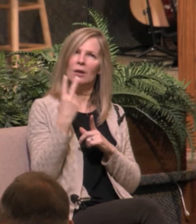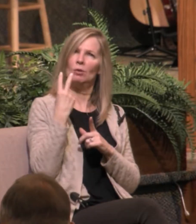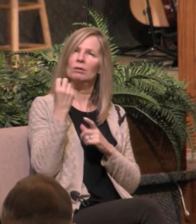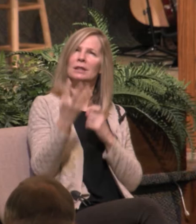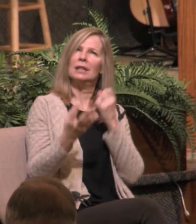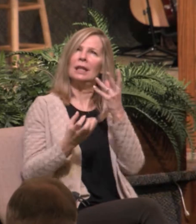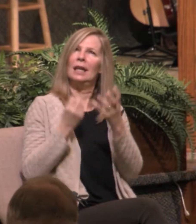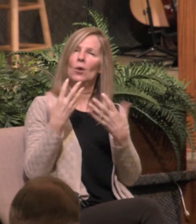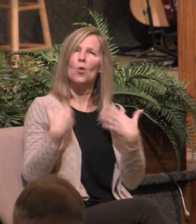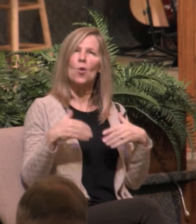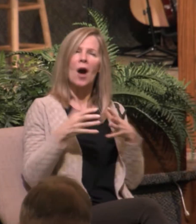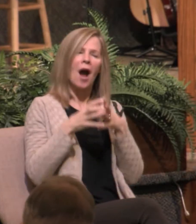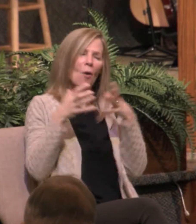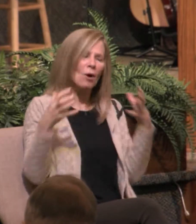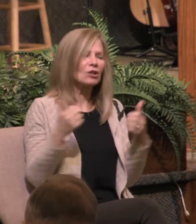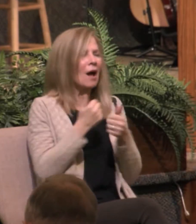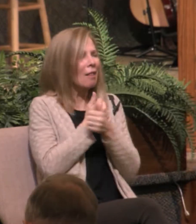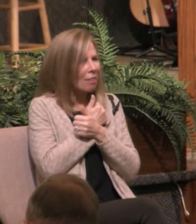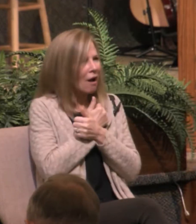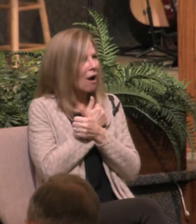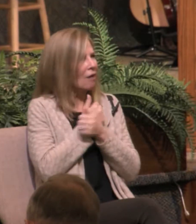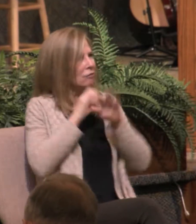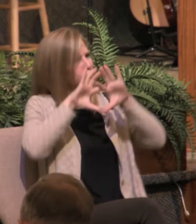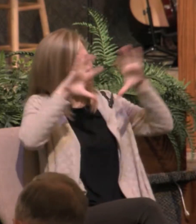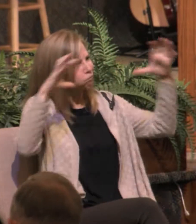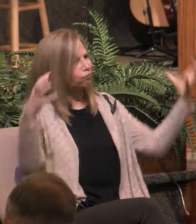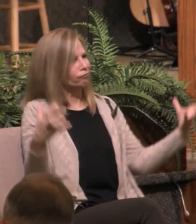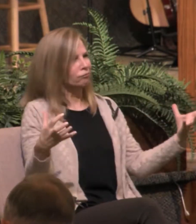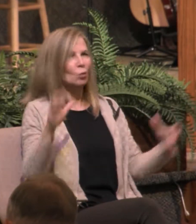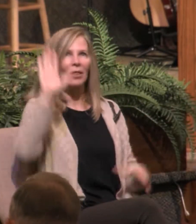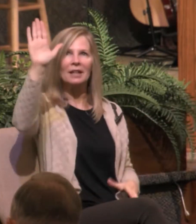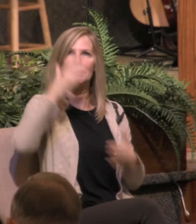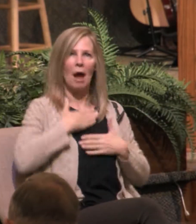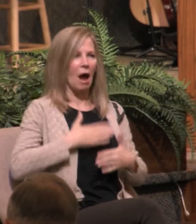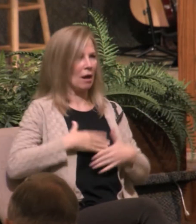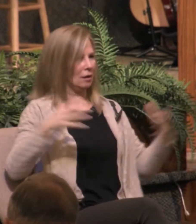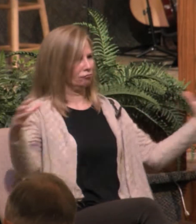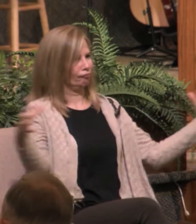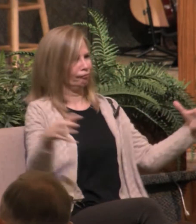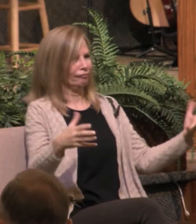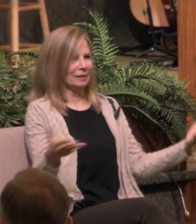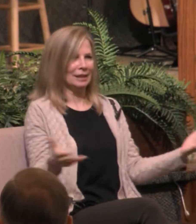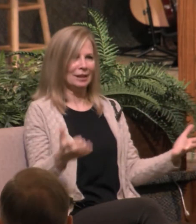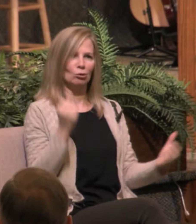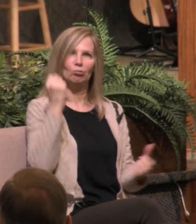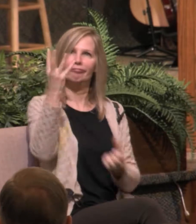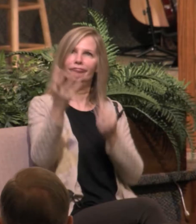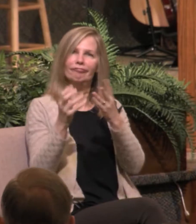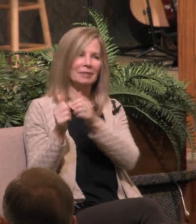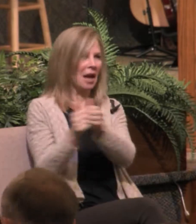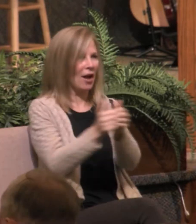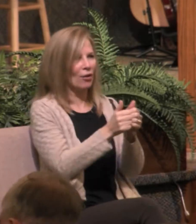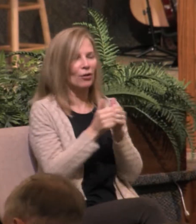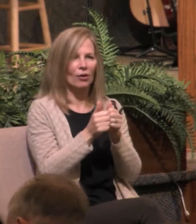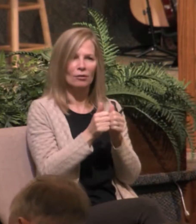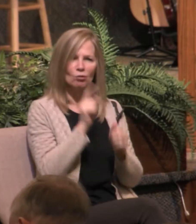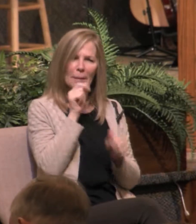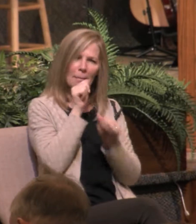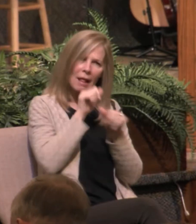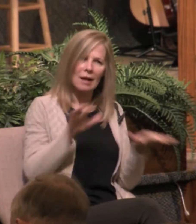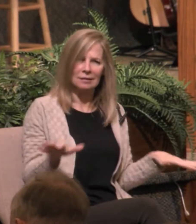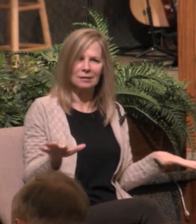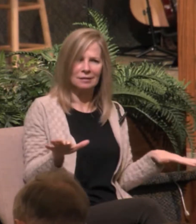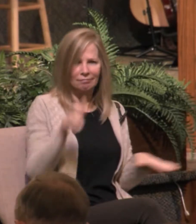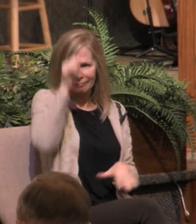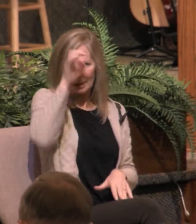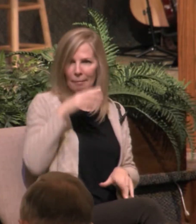much I love to sing with the body of Christ here at Lakeside. We are blessed with a gifted man like Joel to lead us, but so many